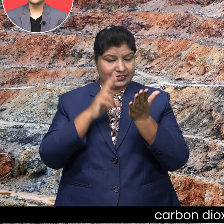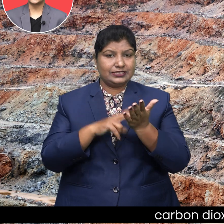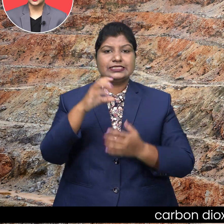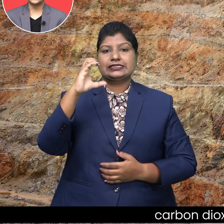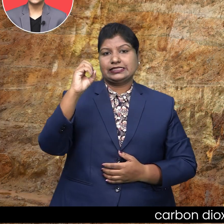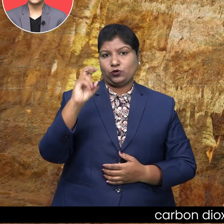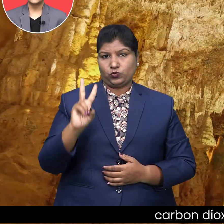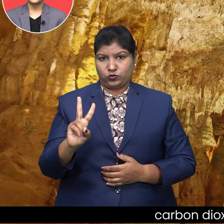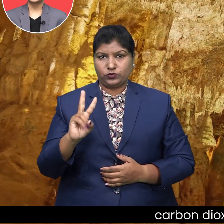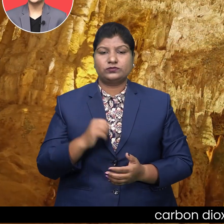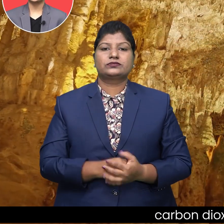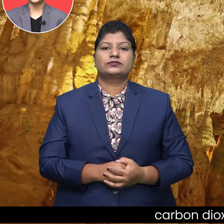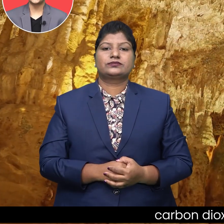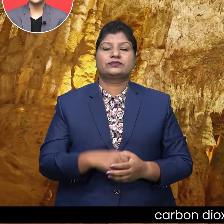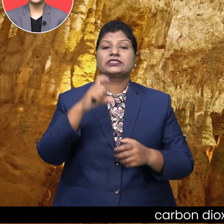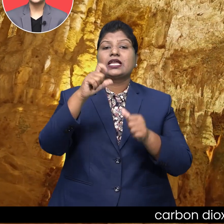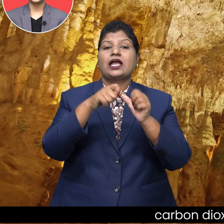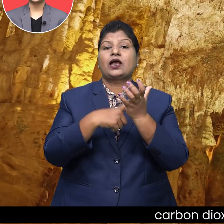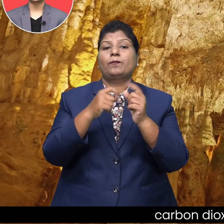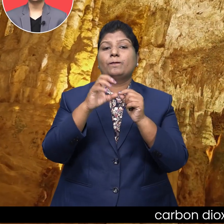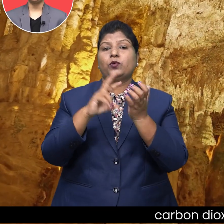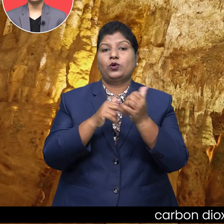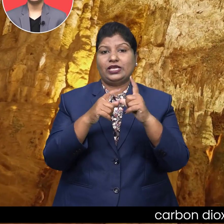carbon dioxide, carbonation,